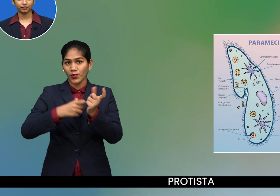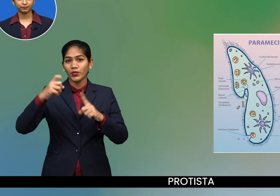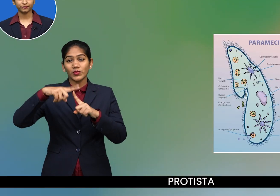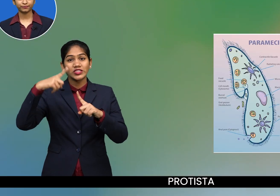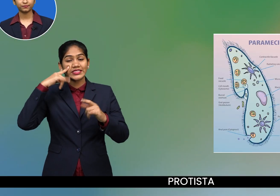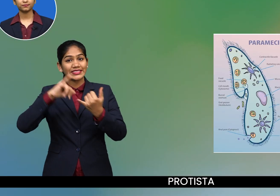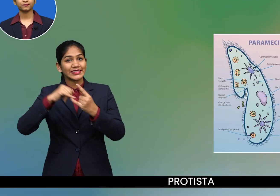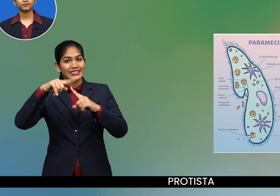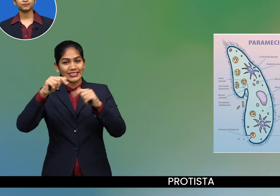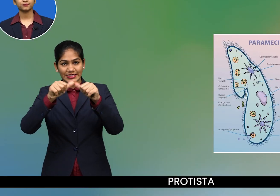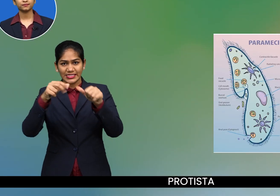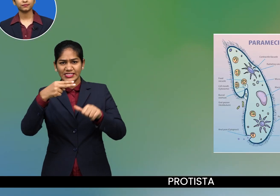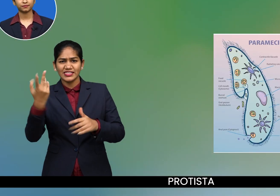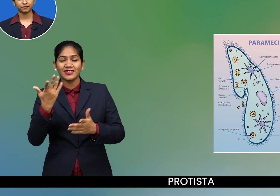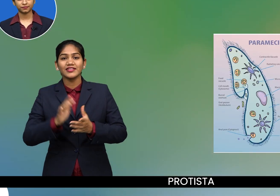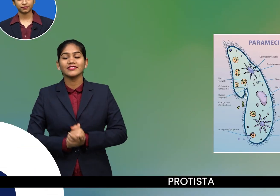Protista.